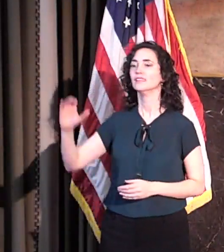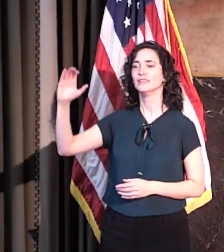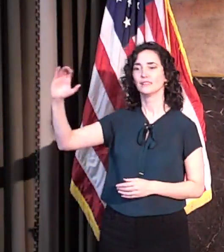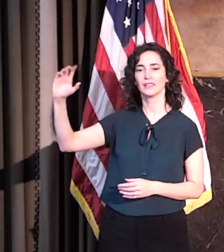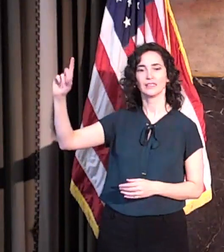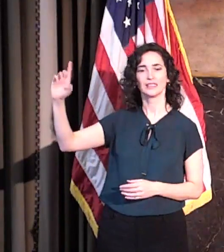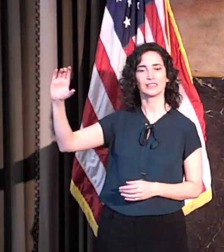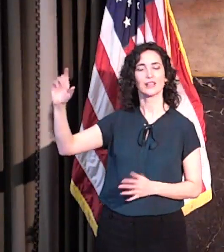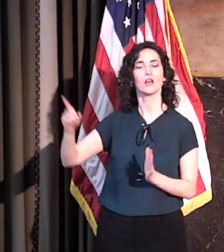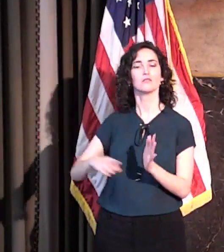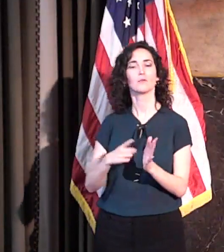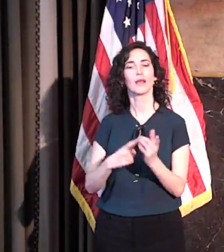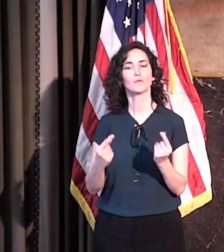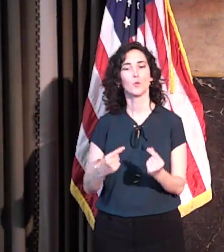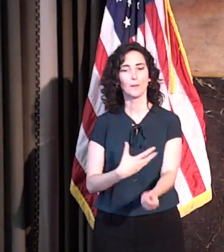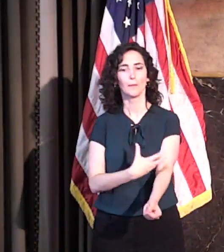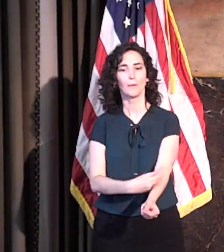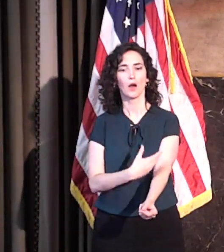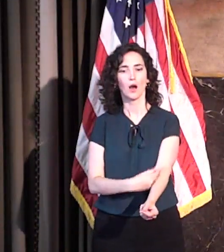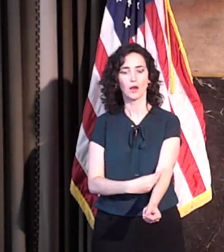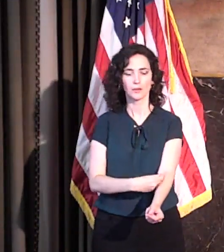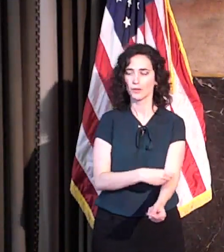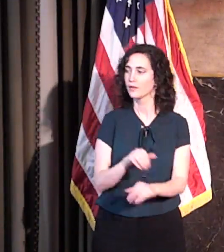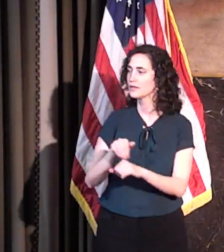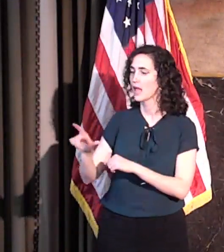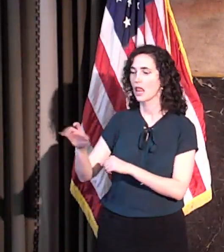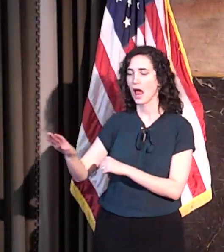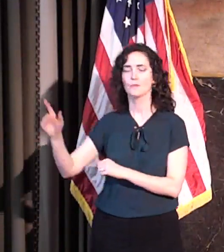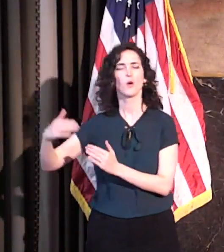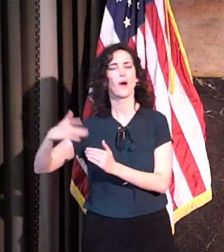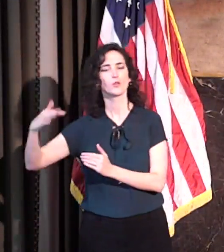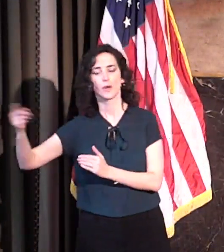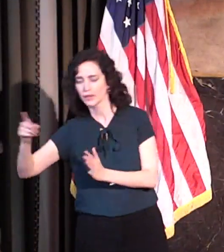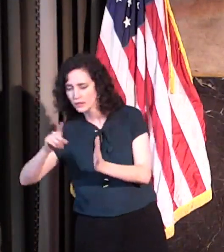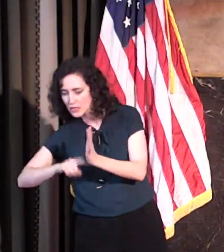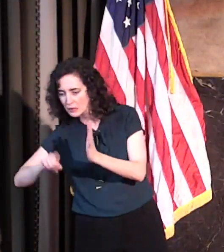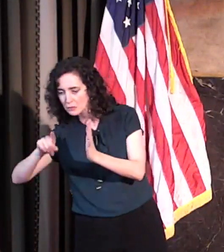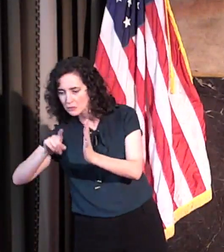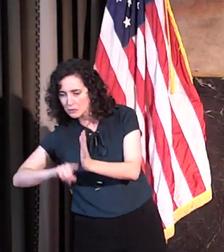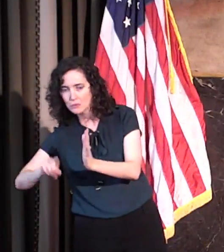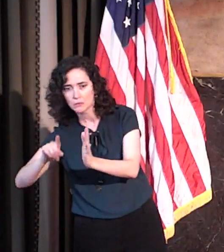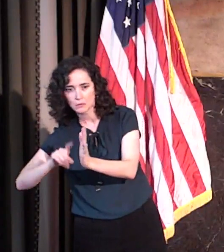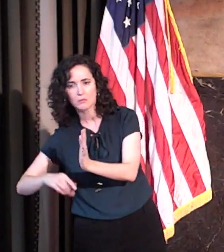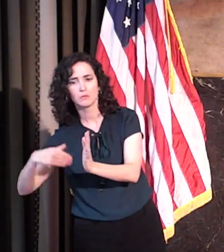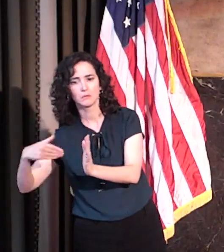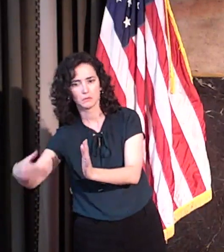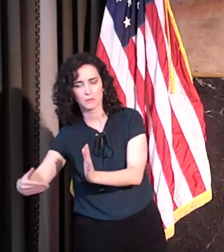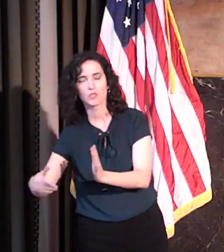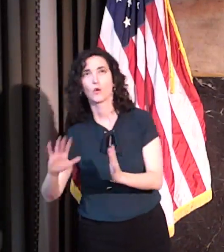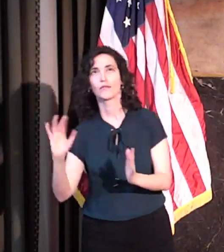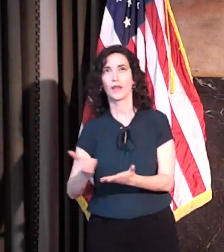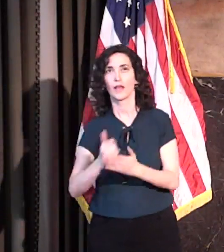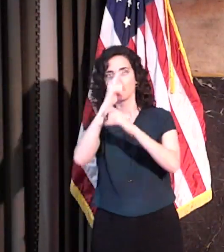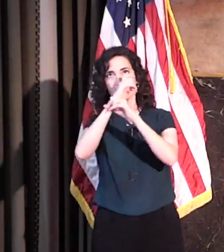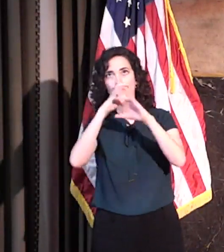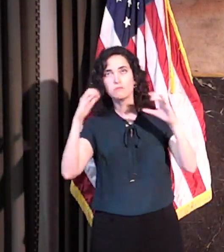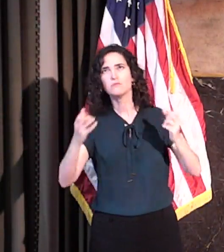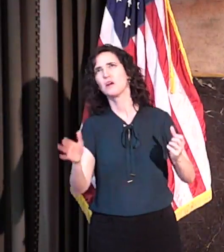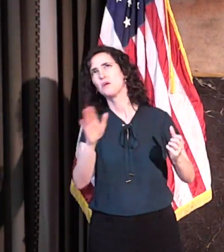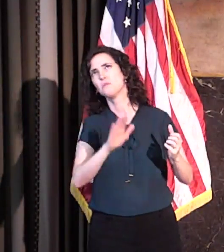of blood samples that are sent to reference labs like LabCorp and Quest, and through that, they can estimate percentages of